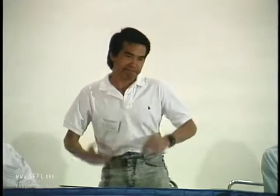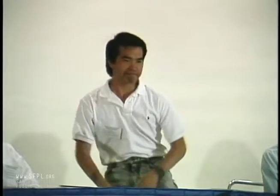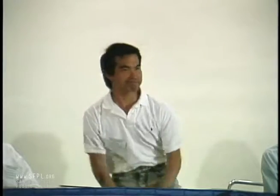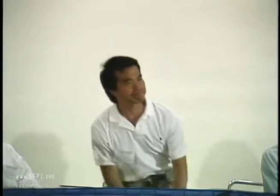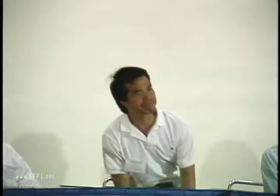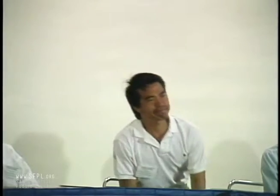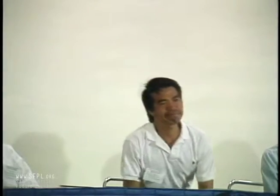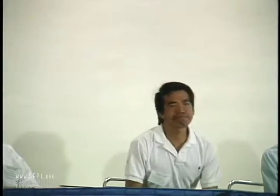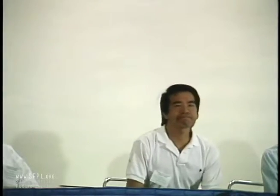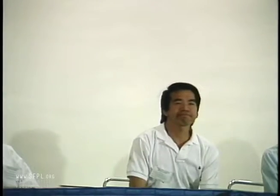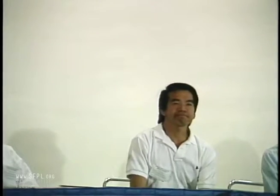teaching.